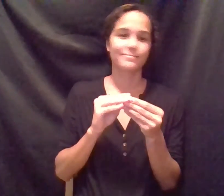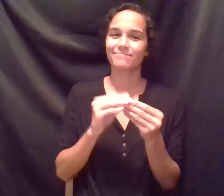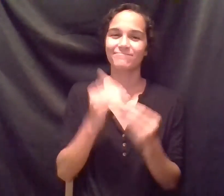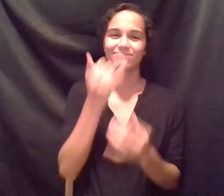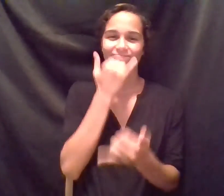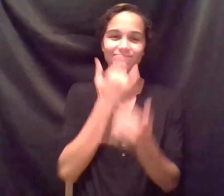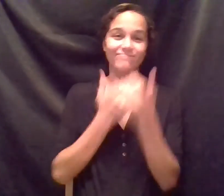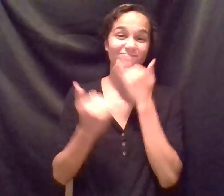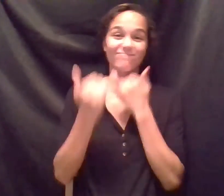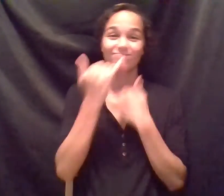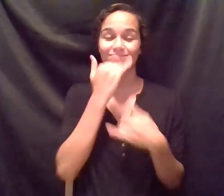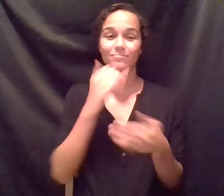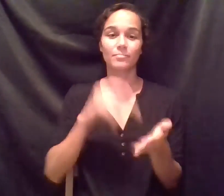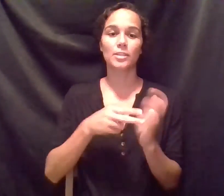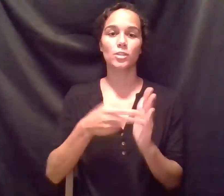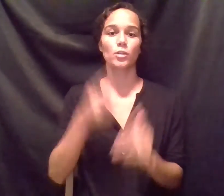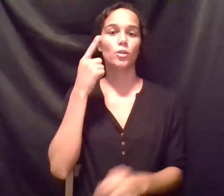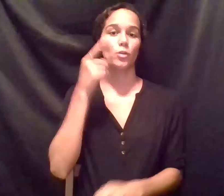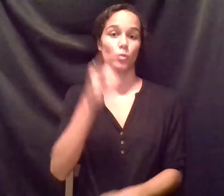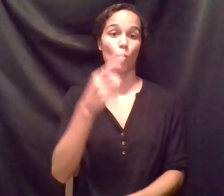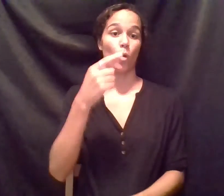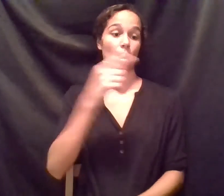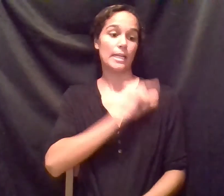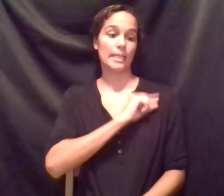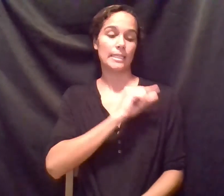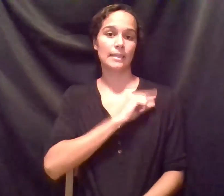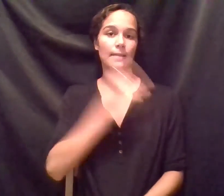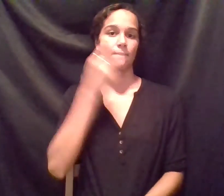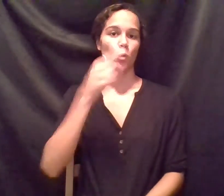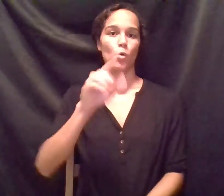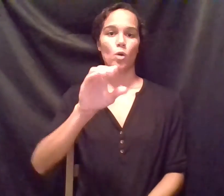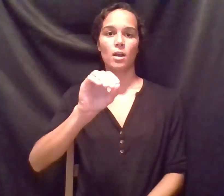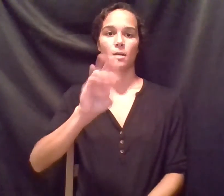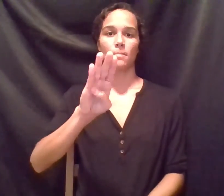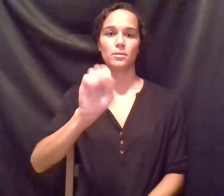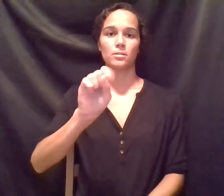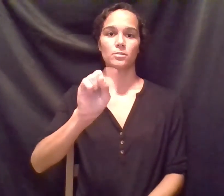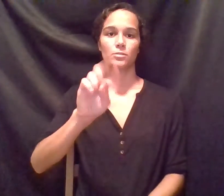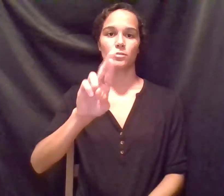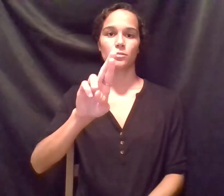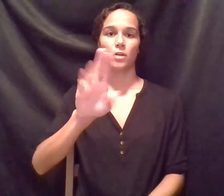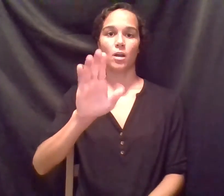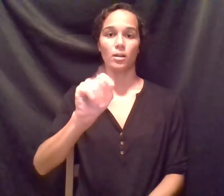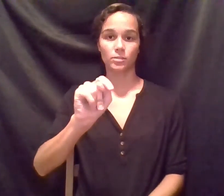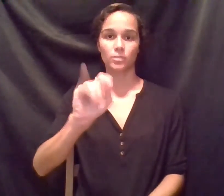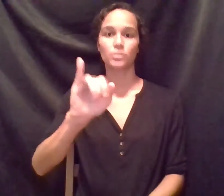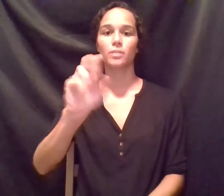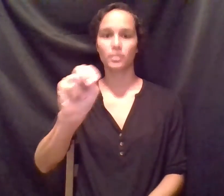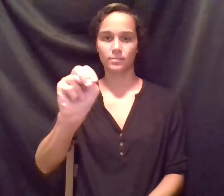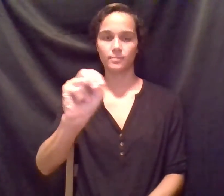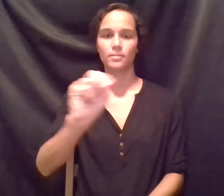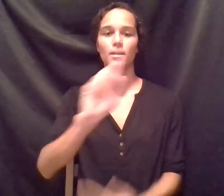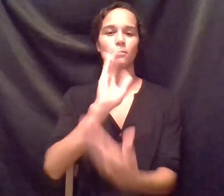obstruction and you can go to jail in Nevada for up to 6 months. Okay. You must know your